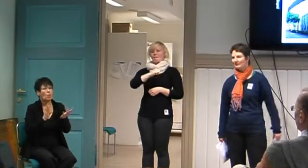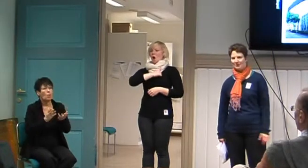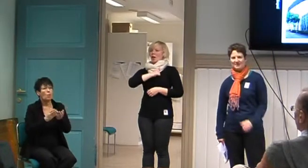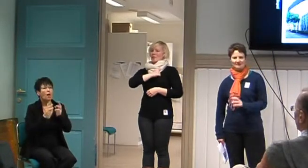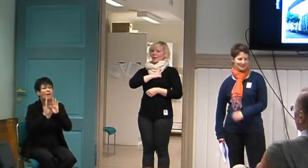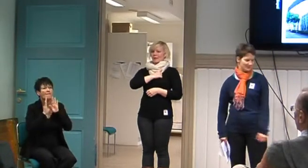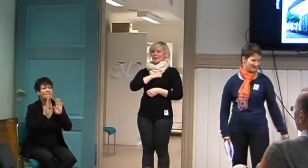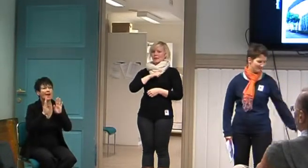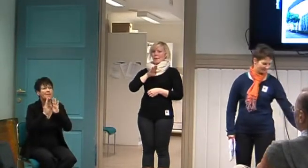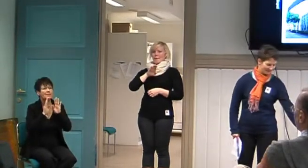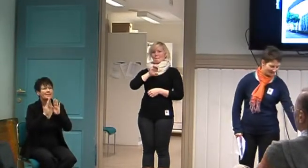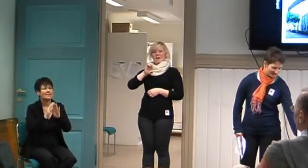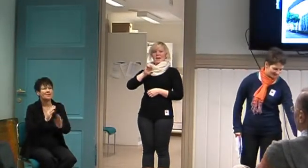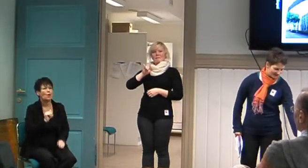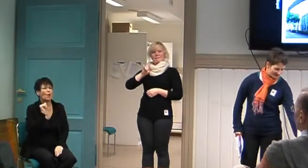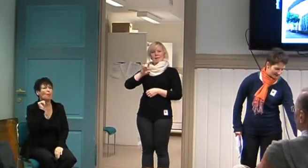of Britain as well.